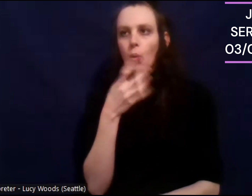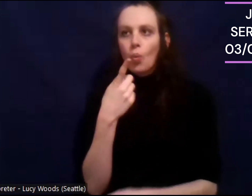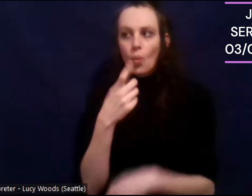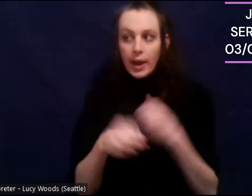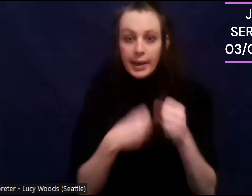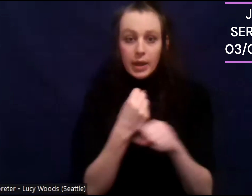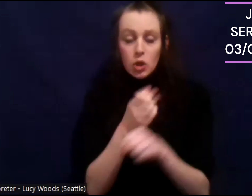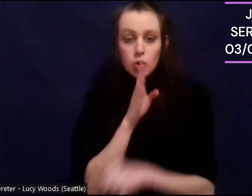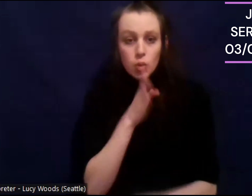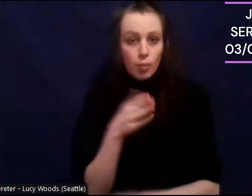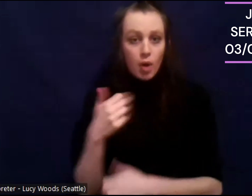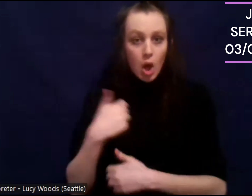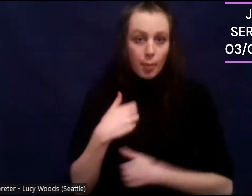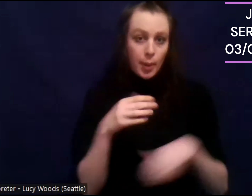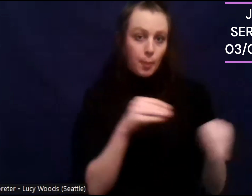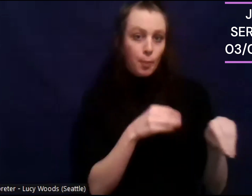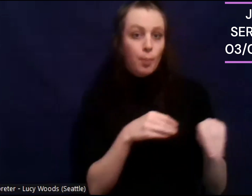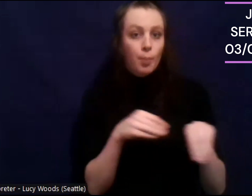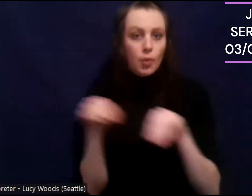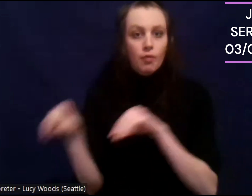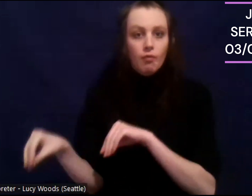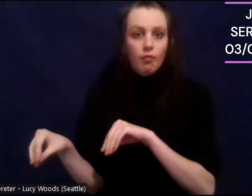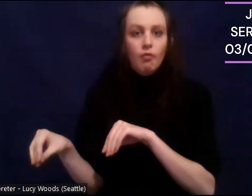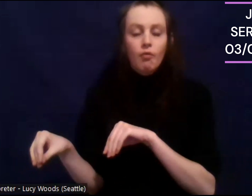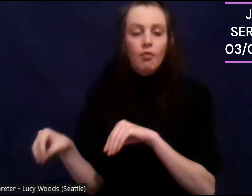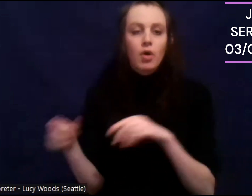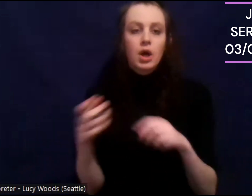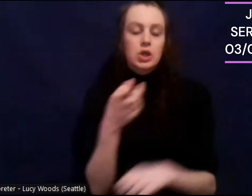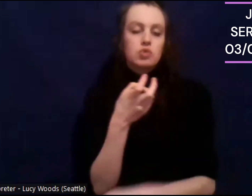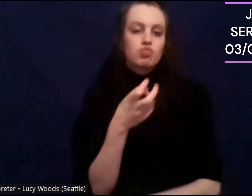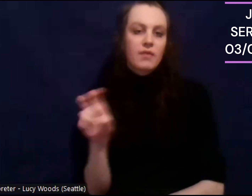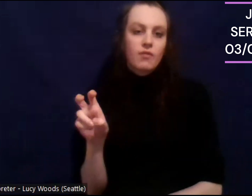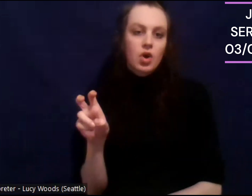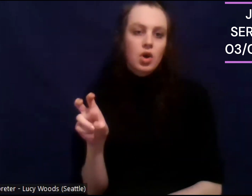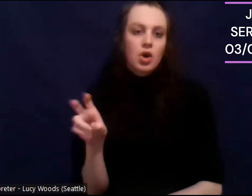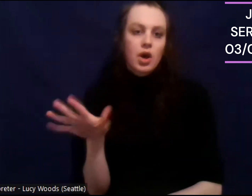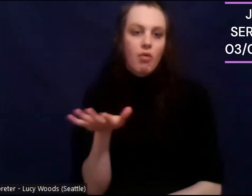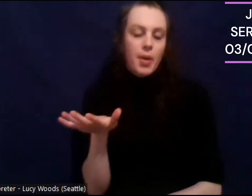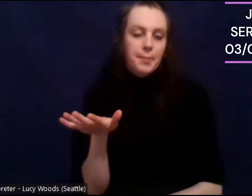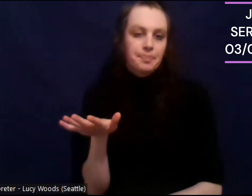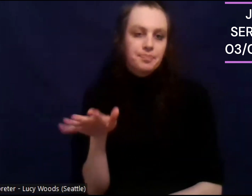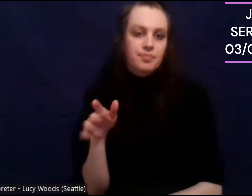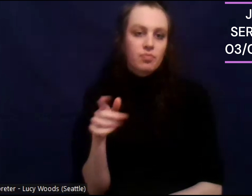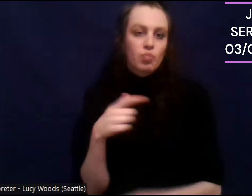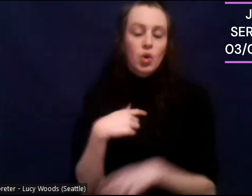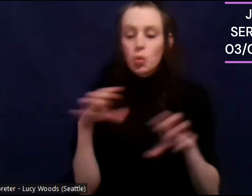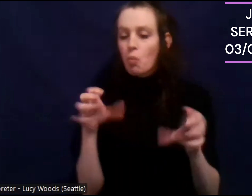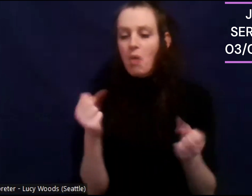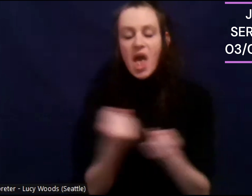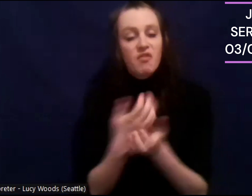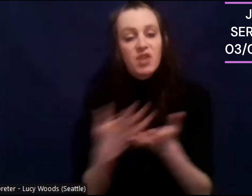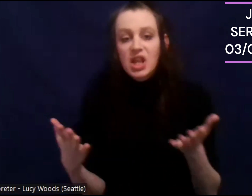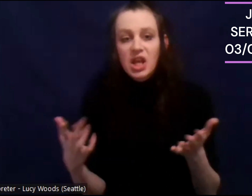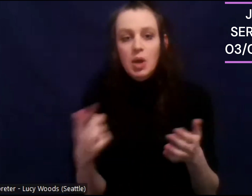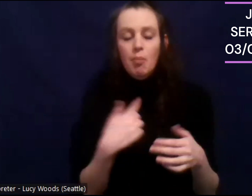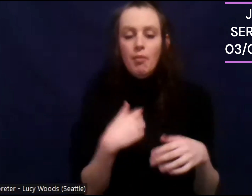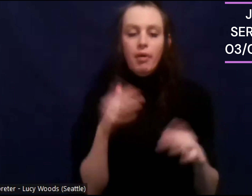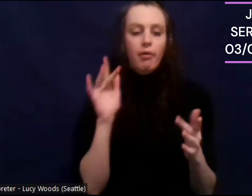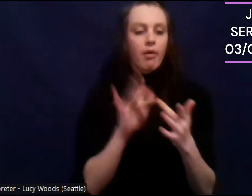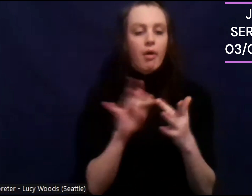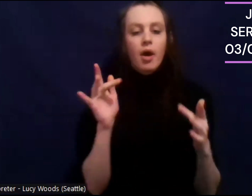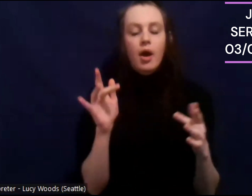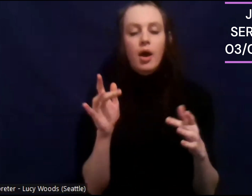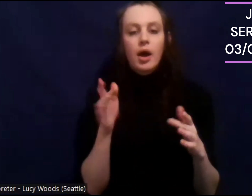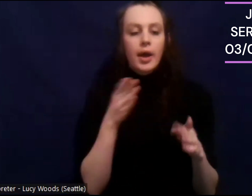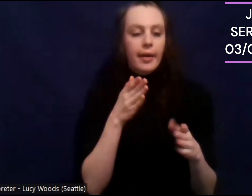moved me. And when I changed stations, I did everything that I was supposed to do. I reached out to an intergroup office there. I found meetings.